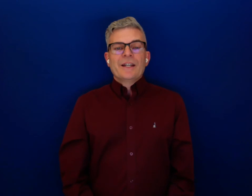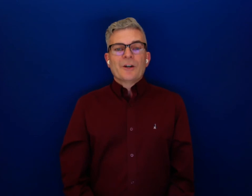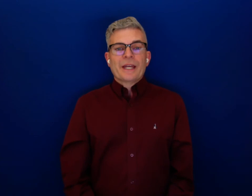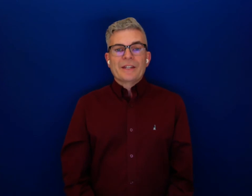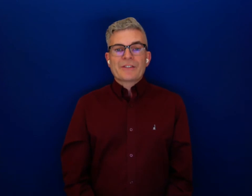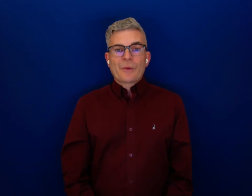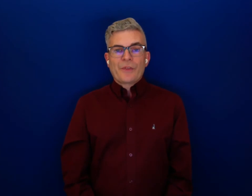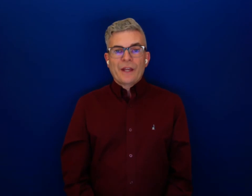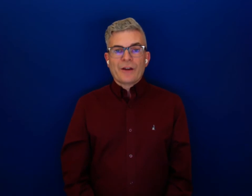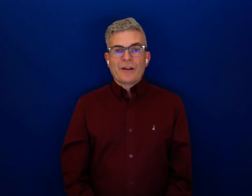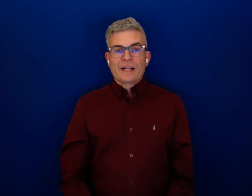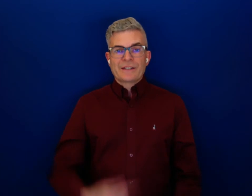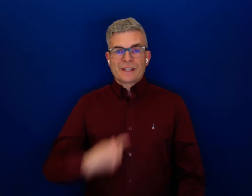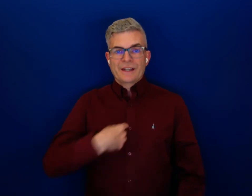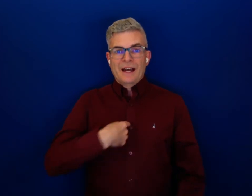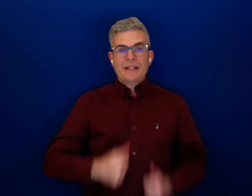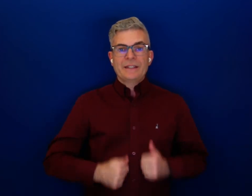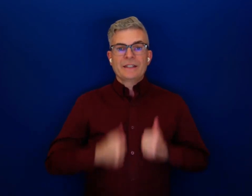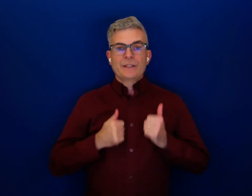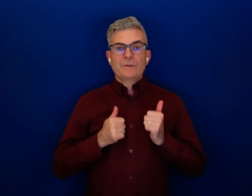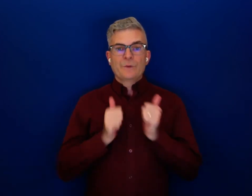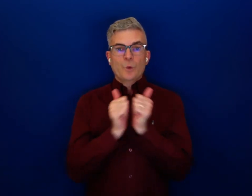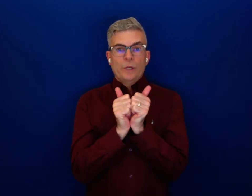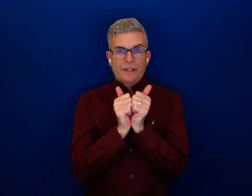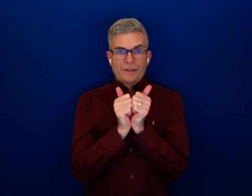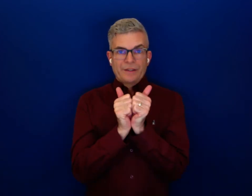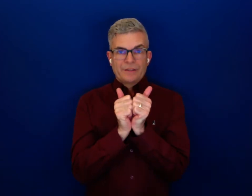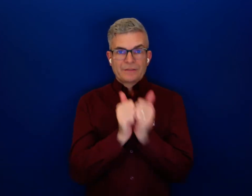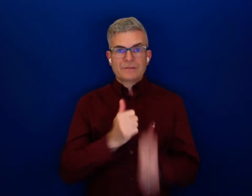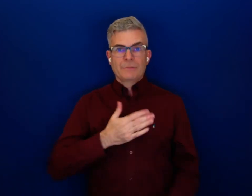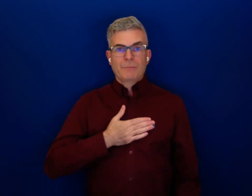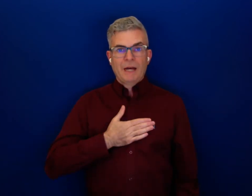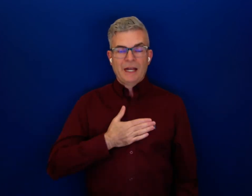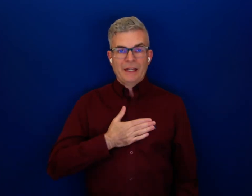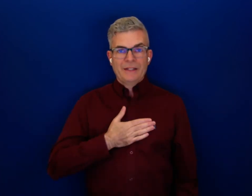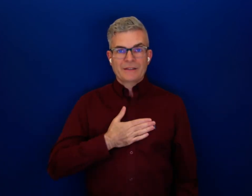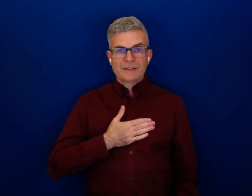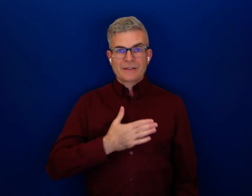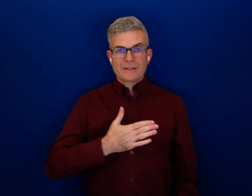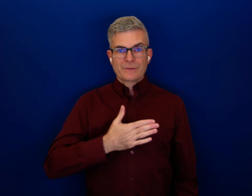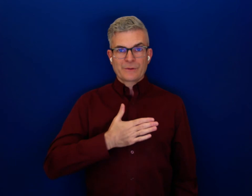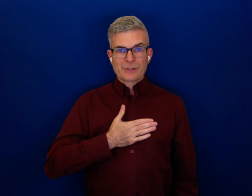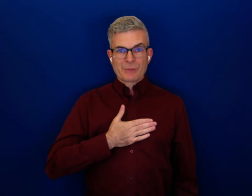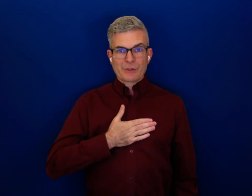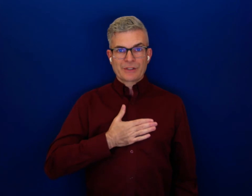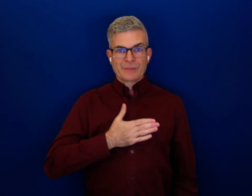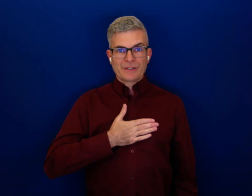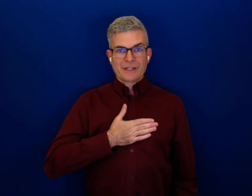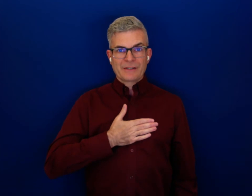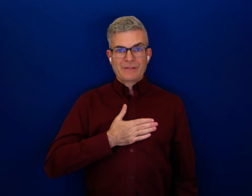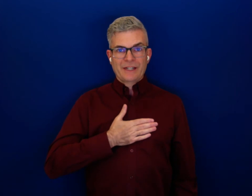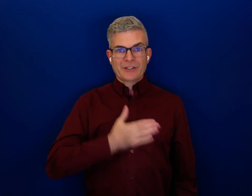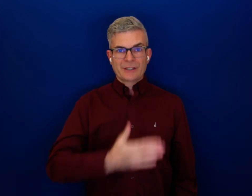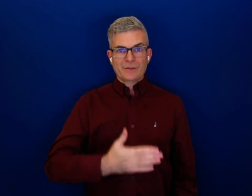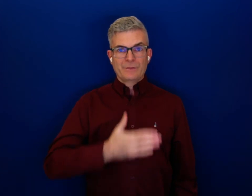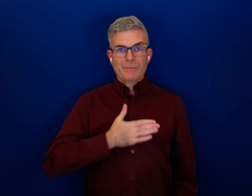okay, so there I said, I live with my, this is the first person possessive adjective,